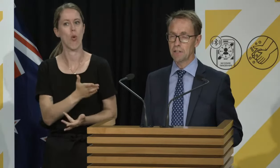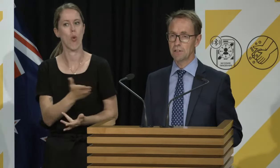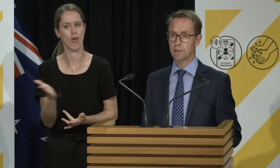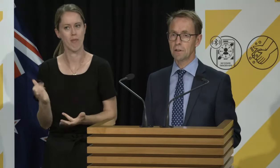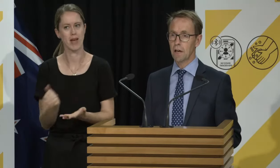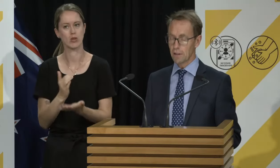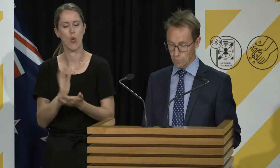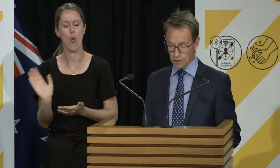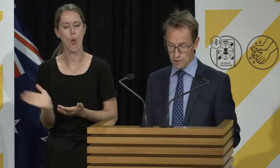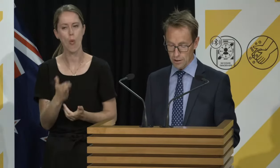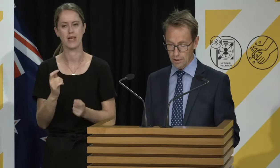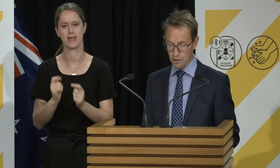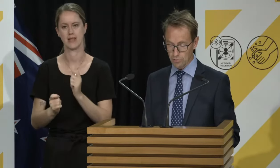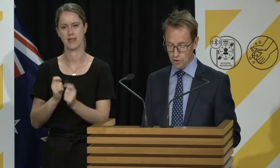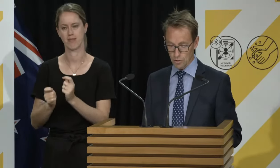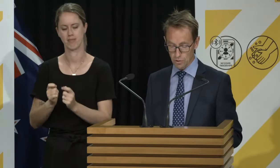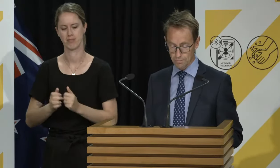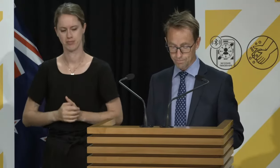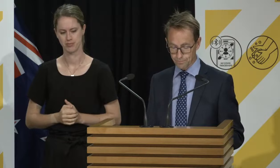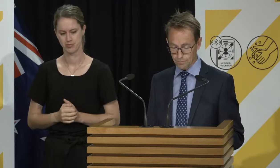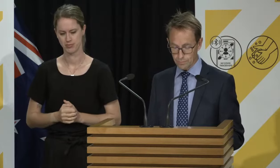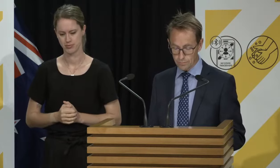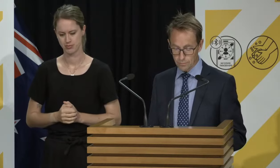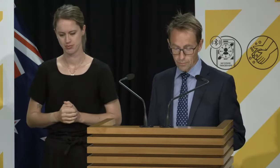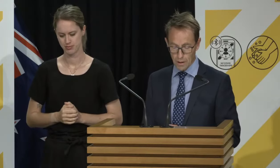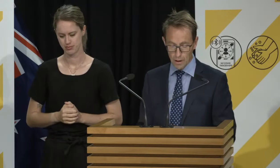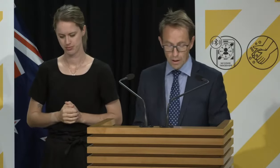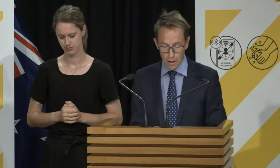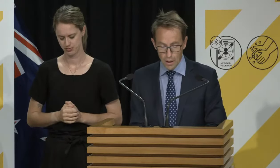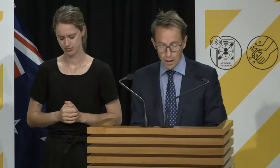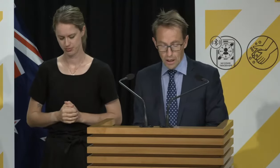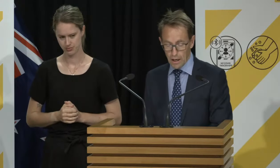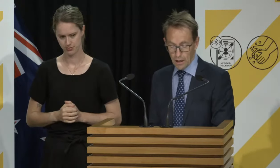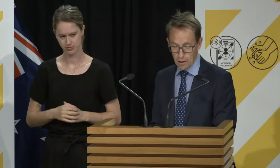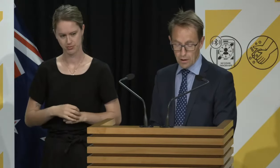being tested and that we get a negative result.